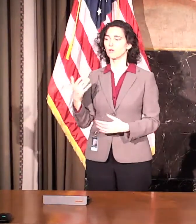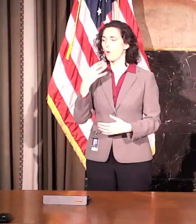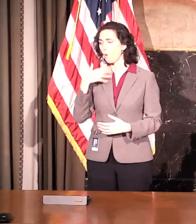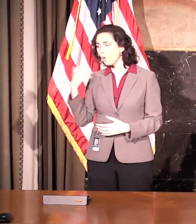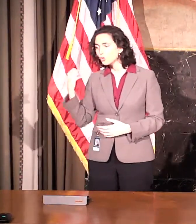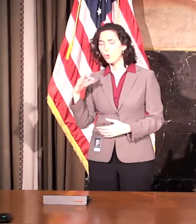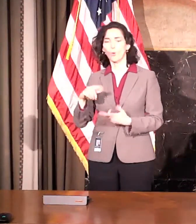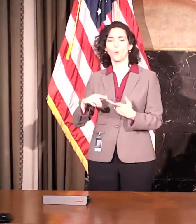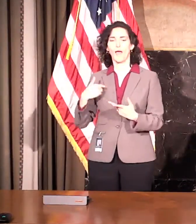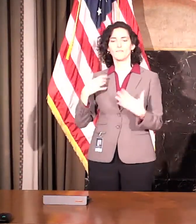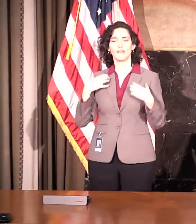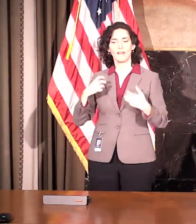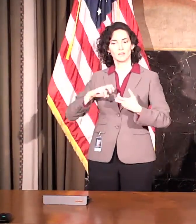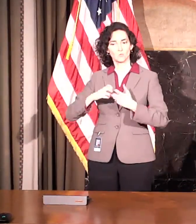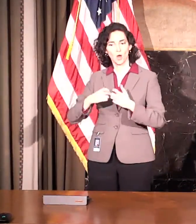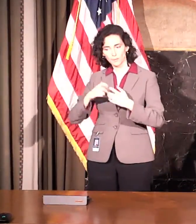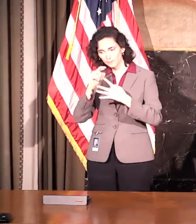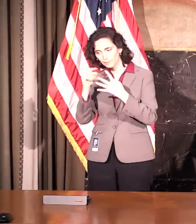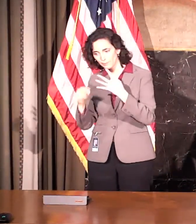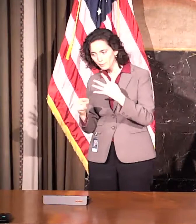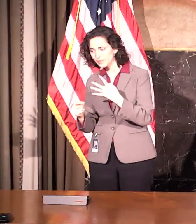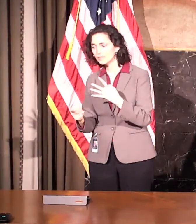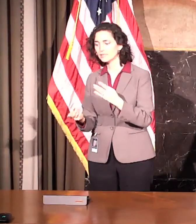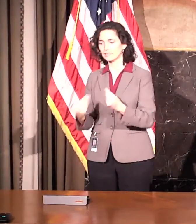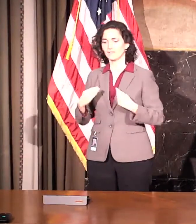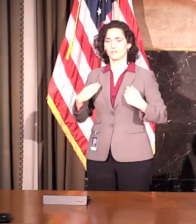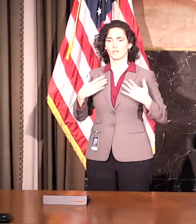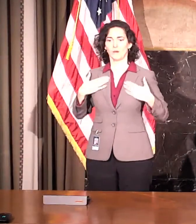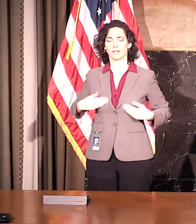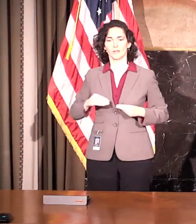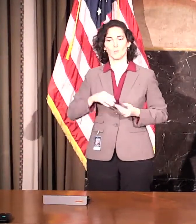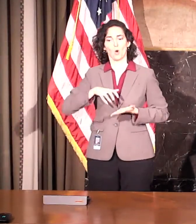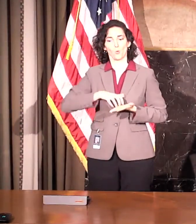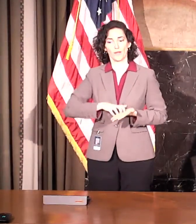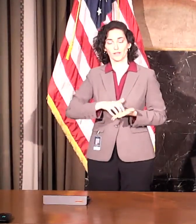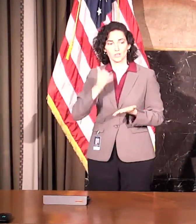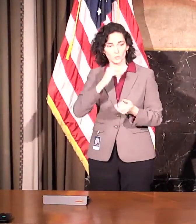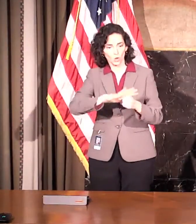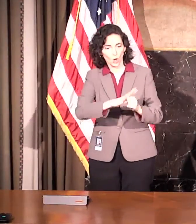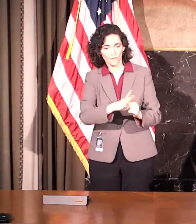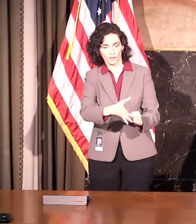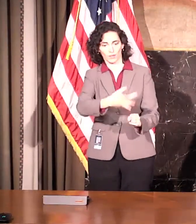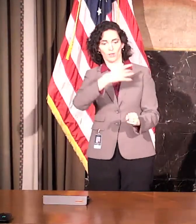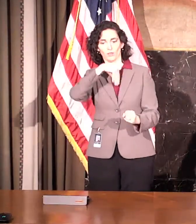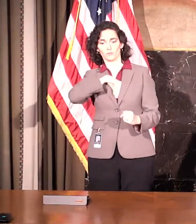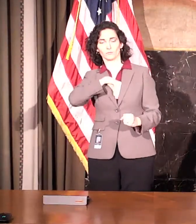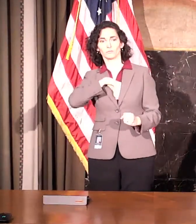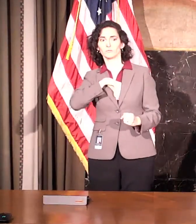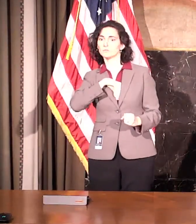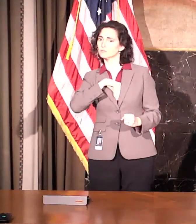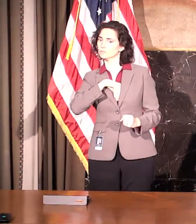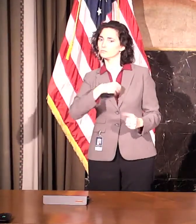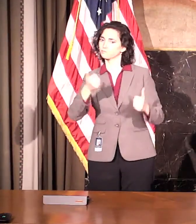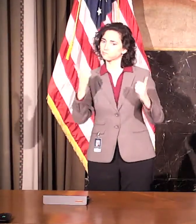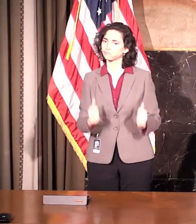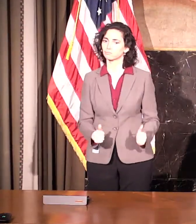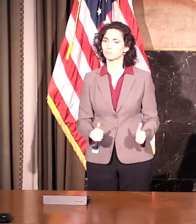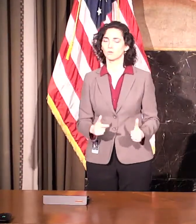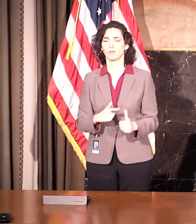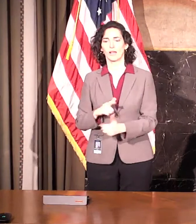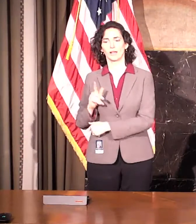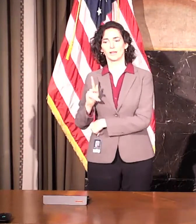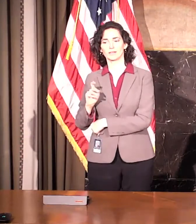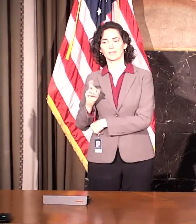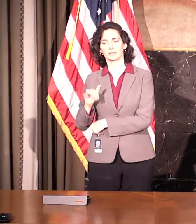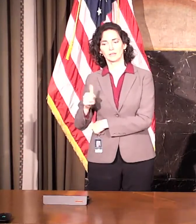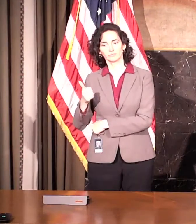conditions that predisposes you to a poor outcome should you contract the disease, whether it's end-stage renal disease,